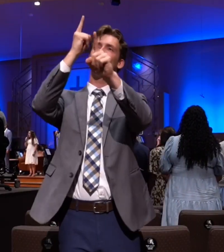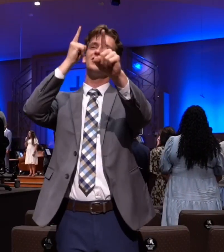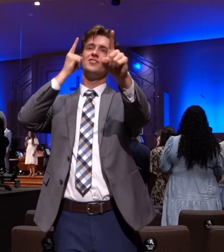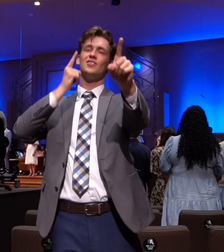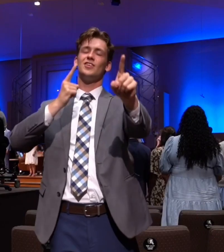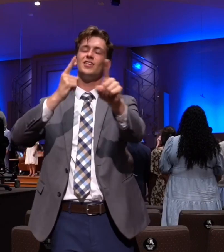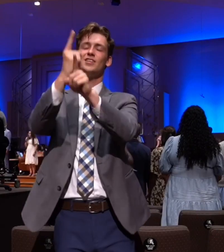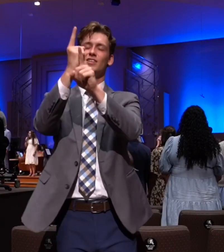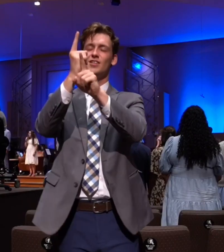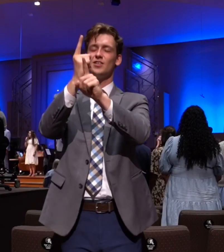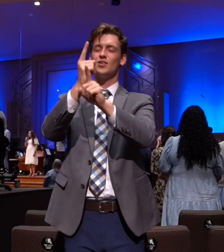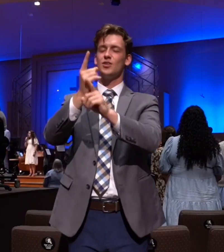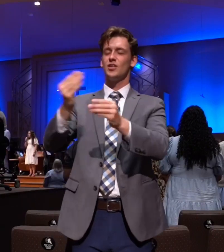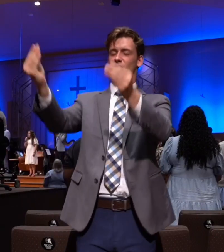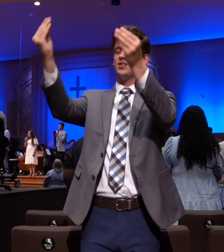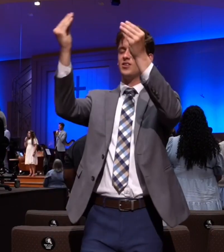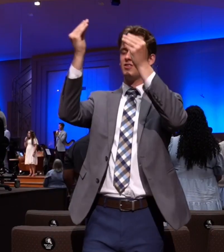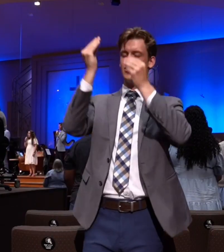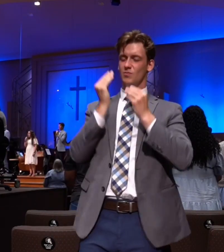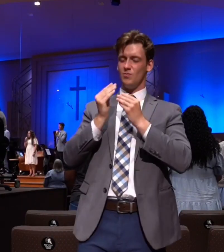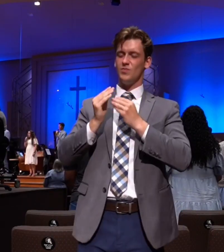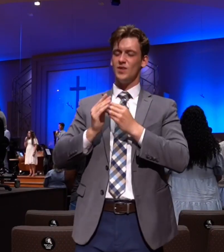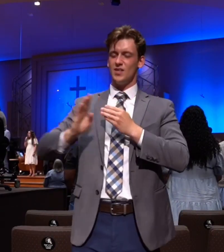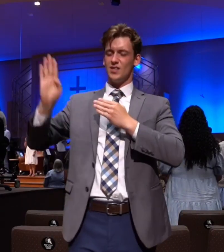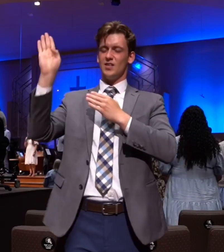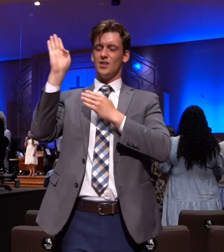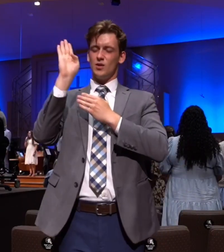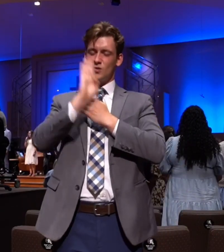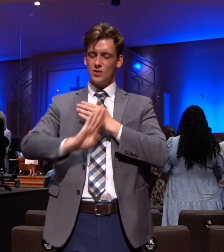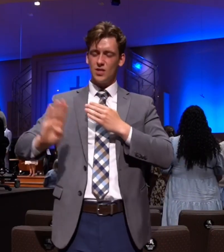my refuge in the